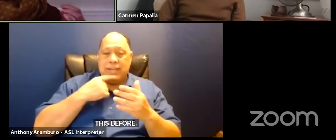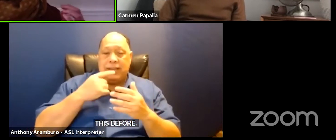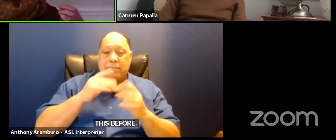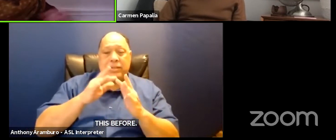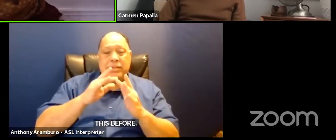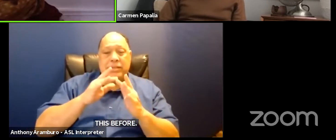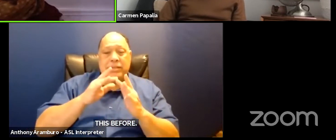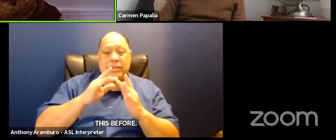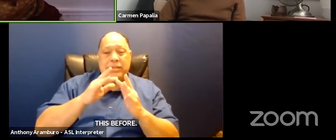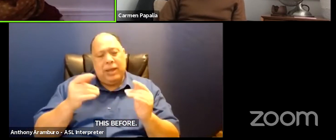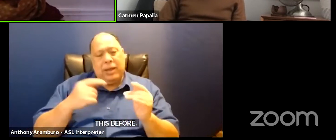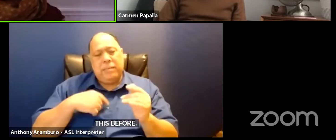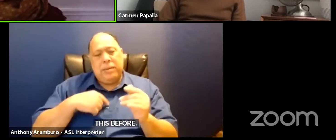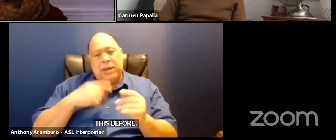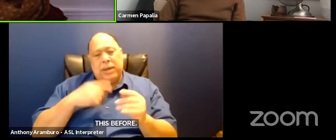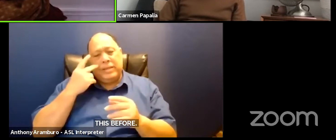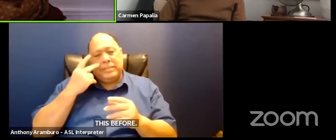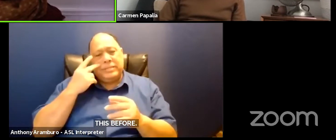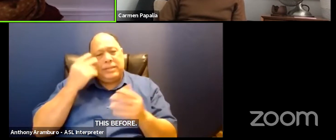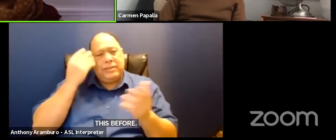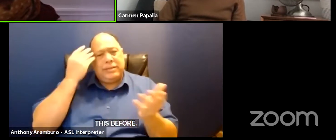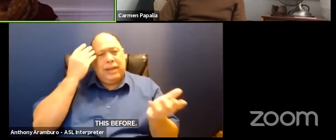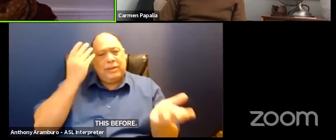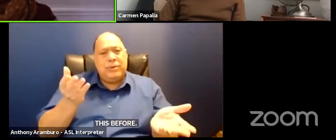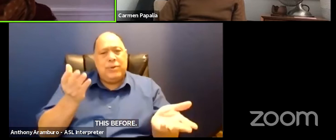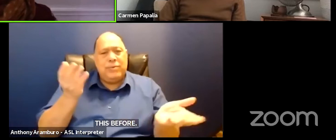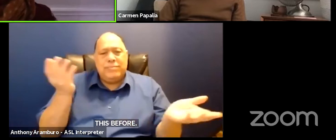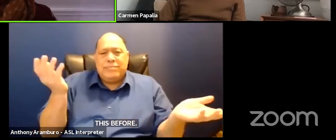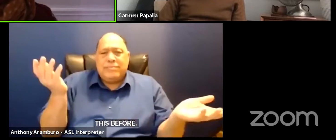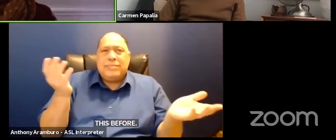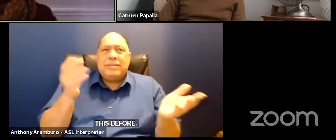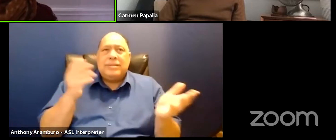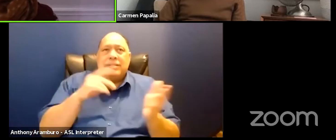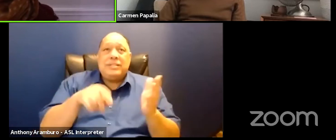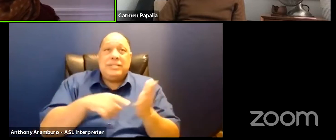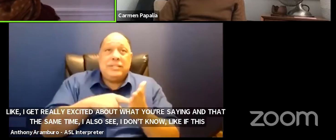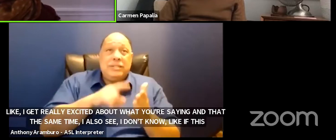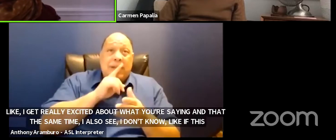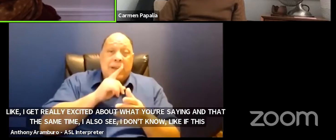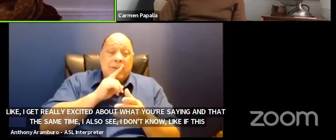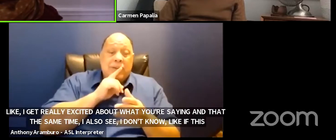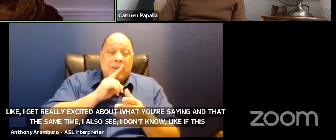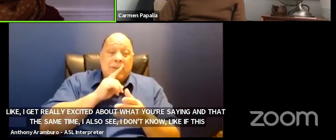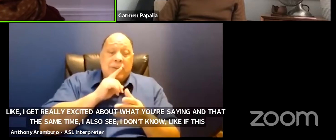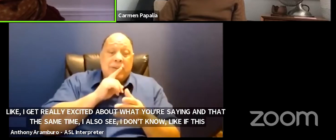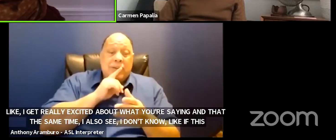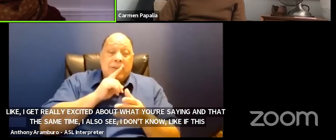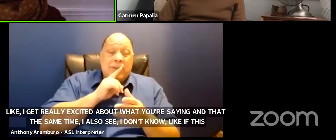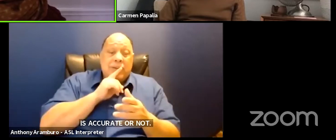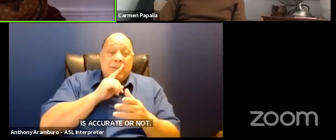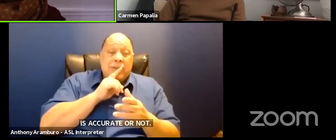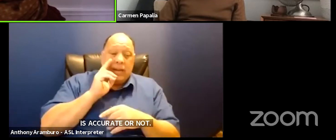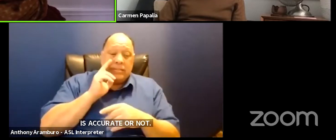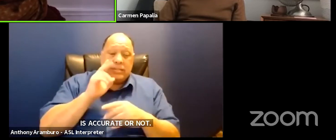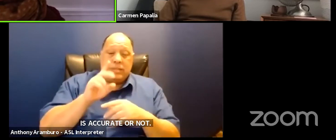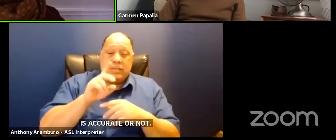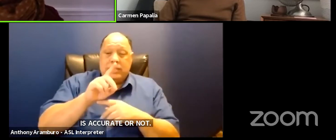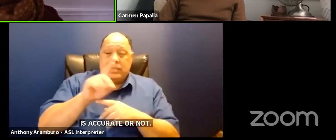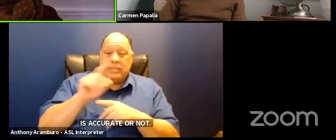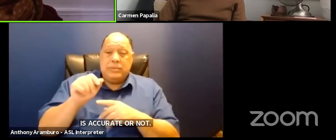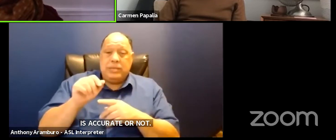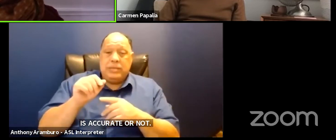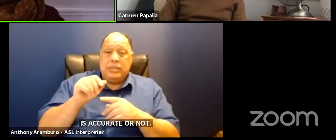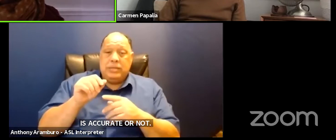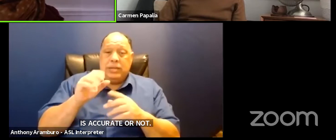also see, I don't know, like if this is accurate or not. I was gonna say that I see disability culture being co-opted.